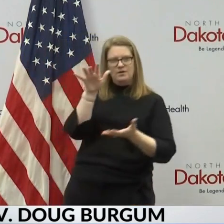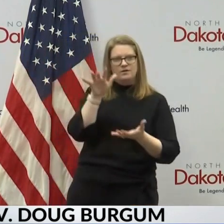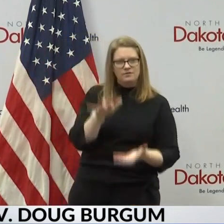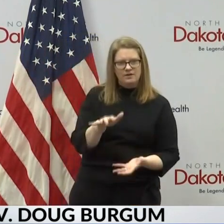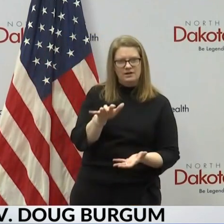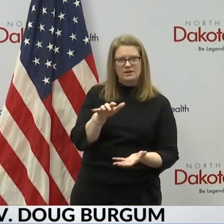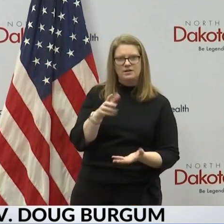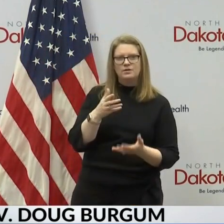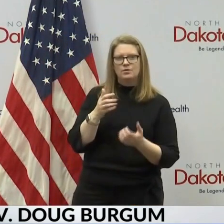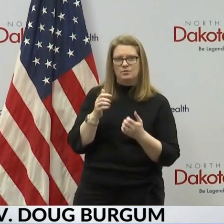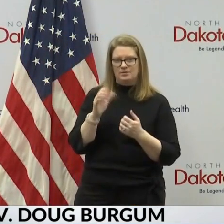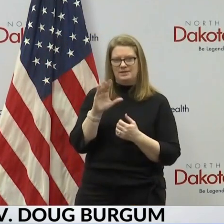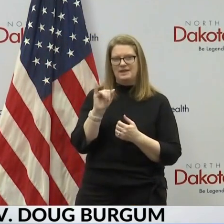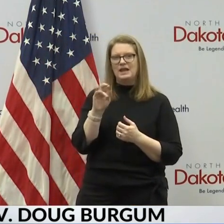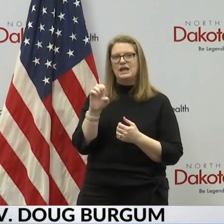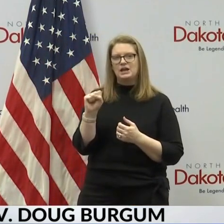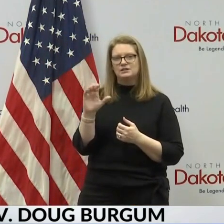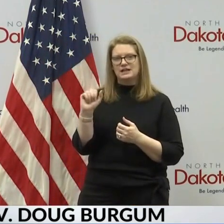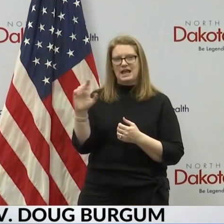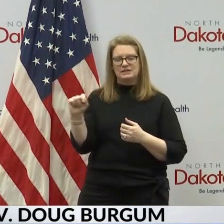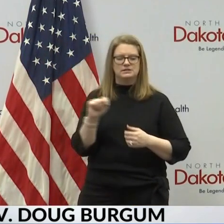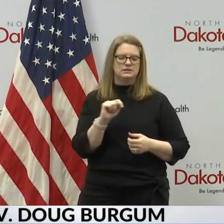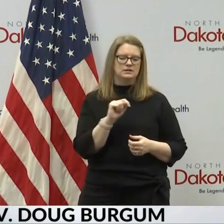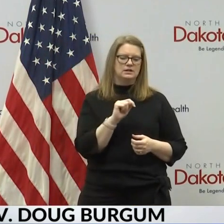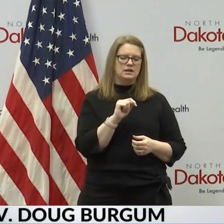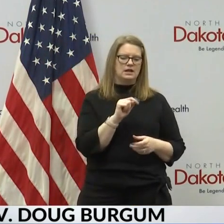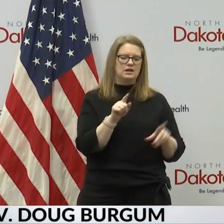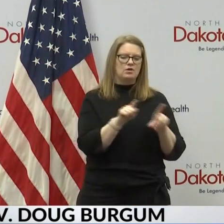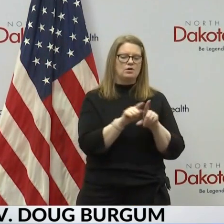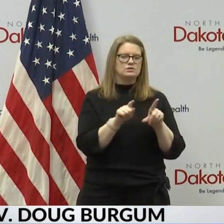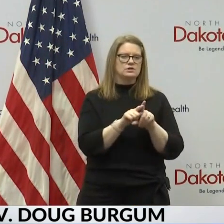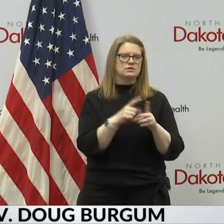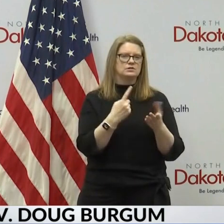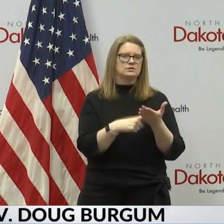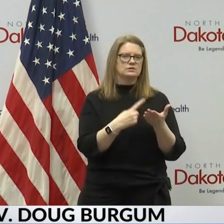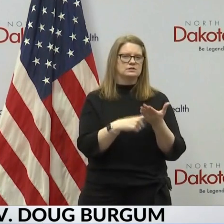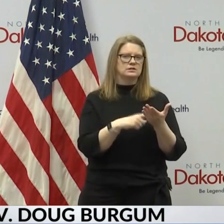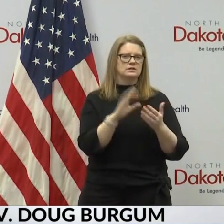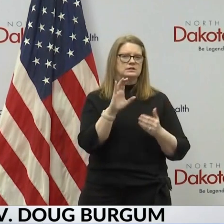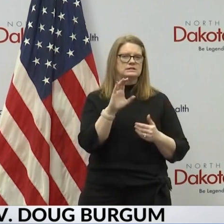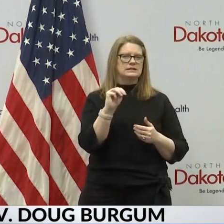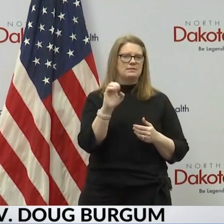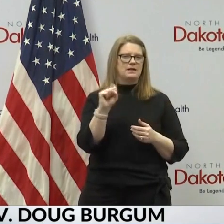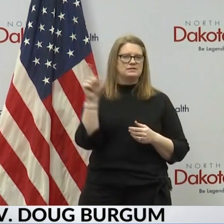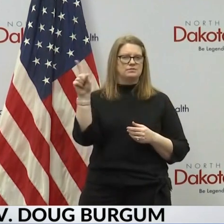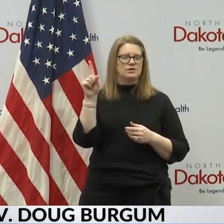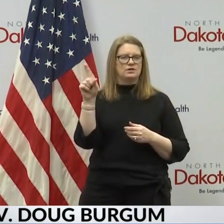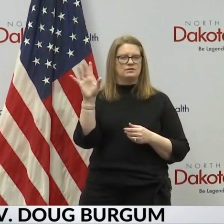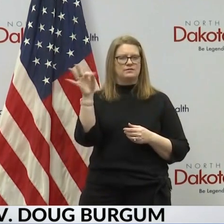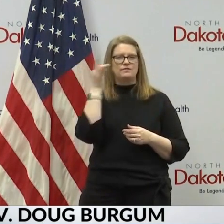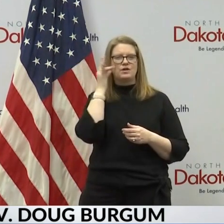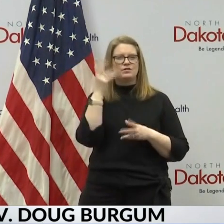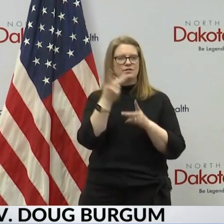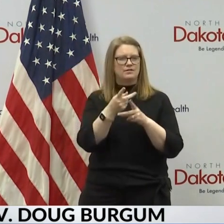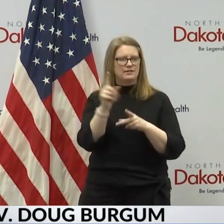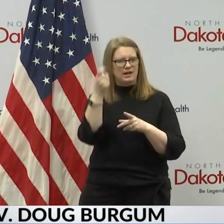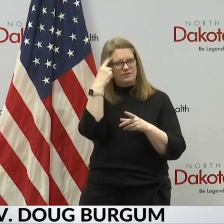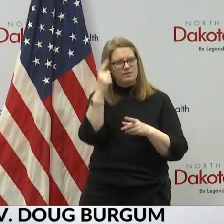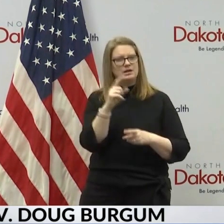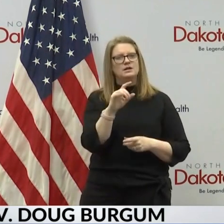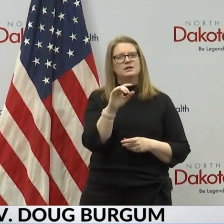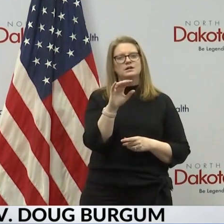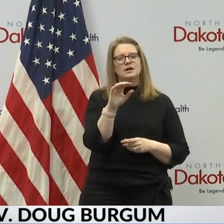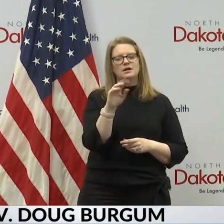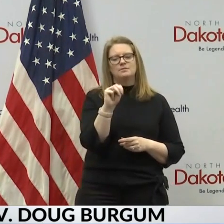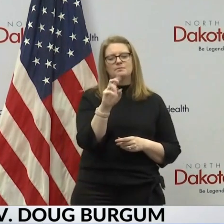in talking with Seema Verma, who leads CMS for the federal government. That's all of the Medicaid, Medicare things.